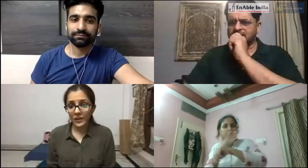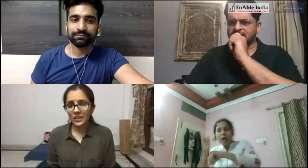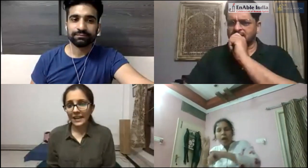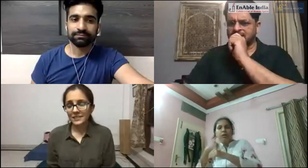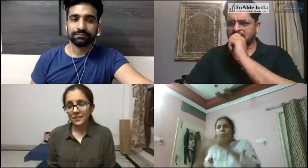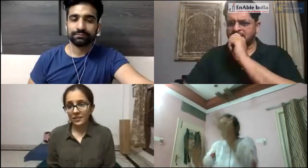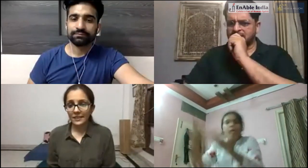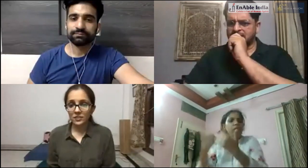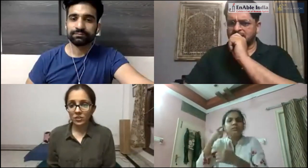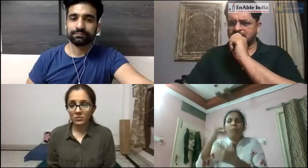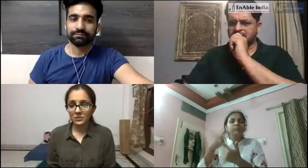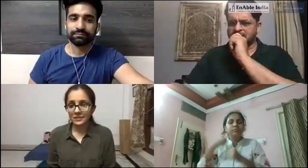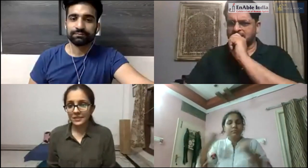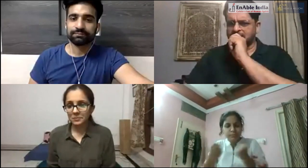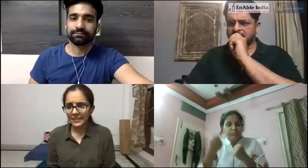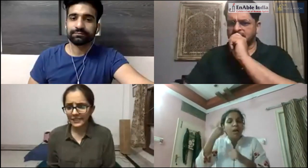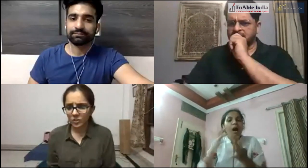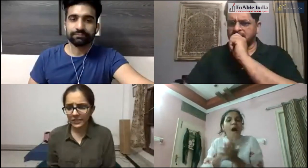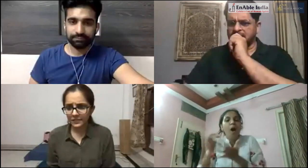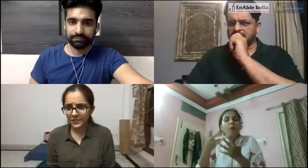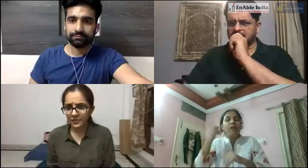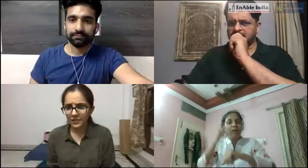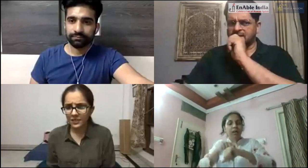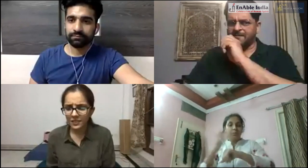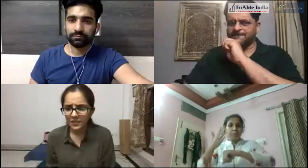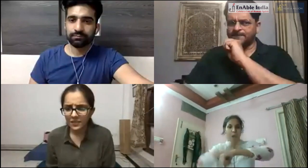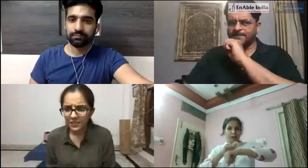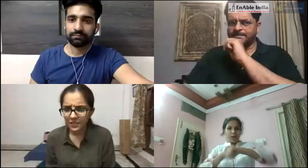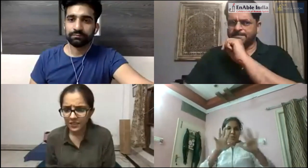I want to add here, like, sleeping late or anything.